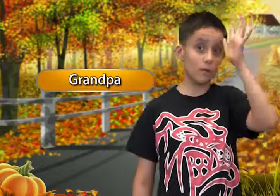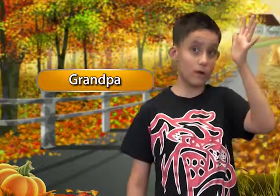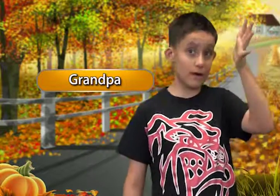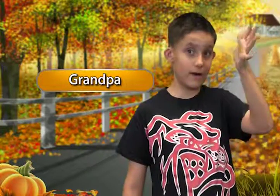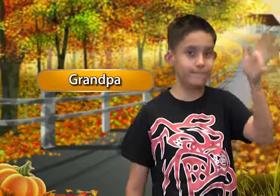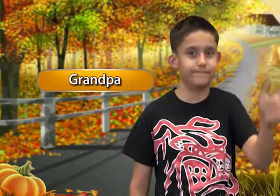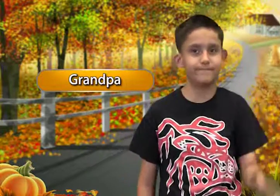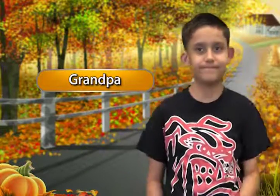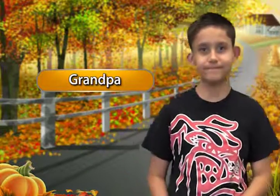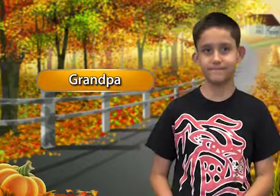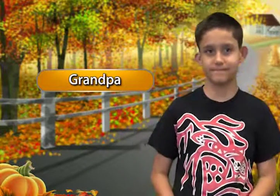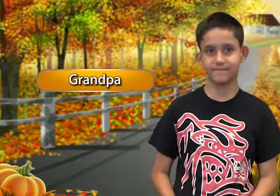Grandpa.